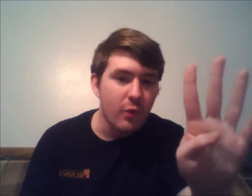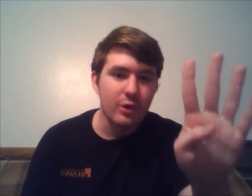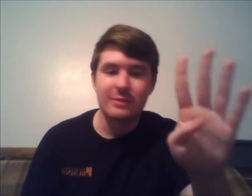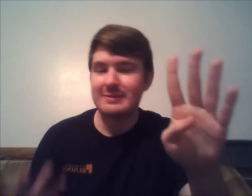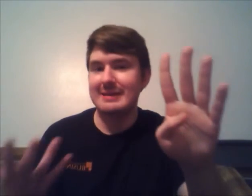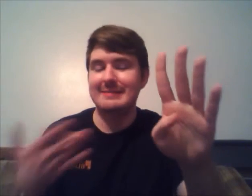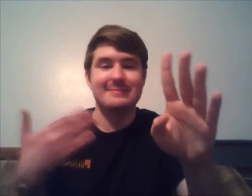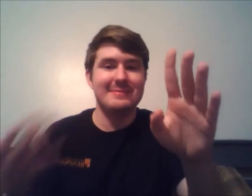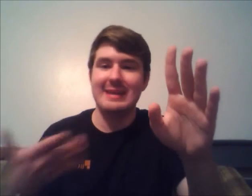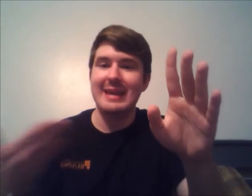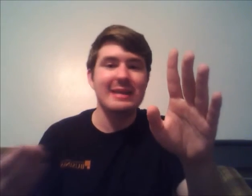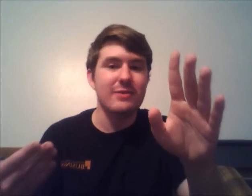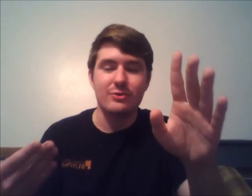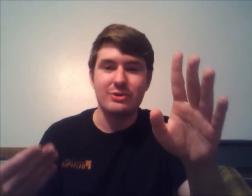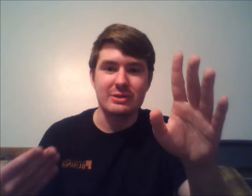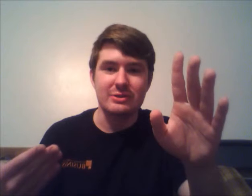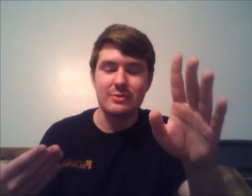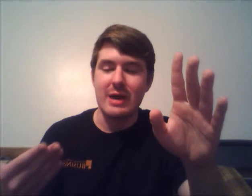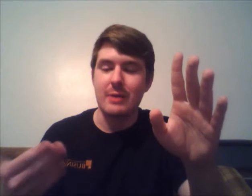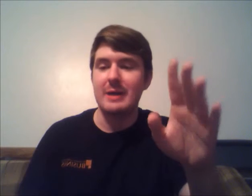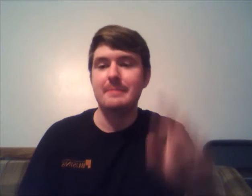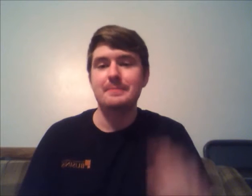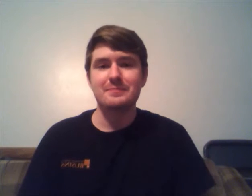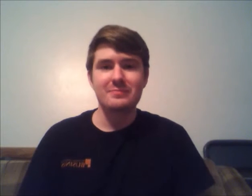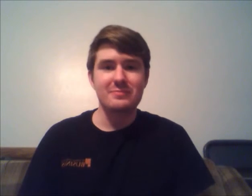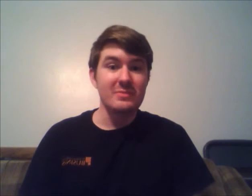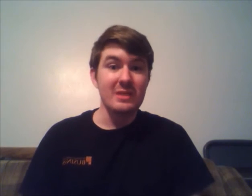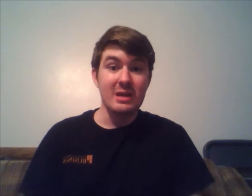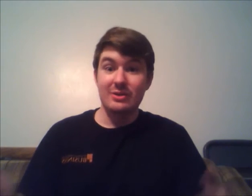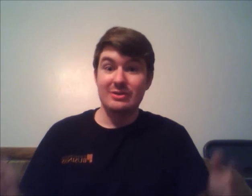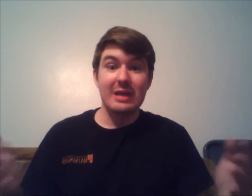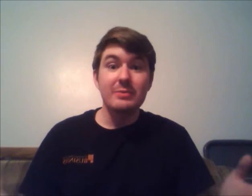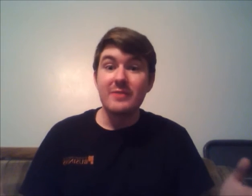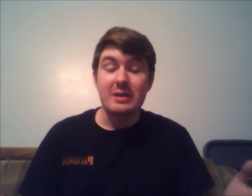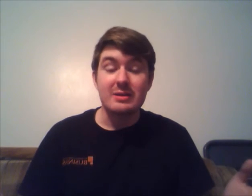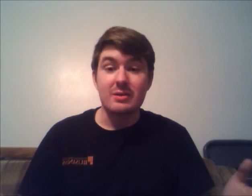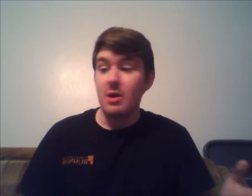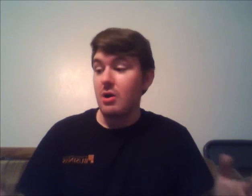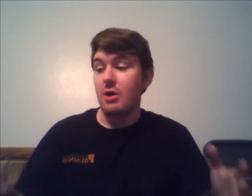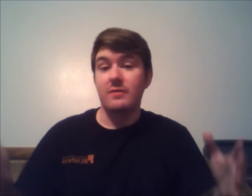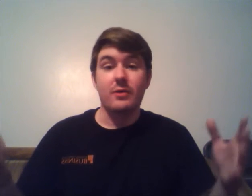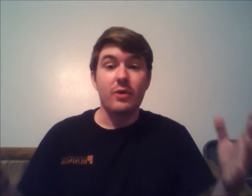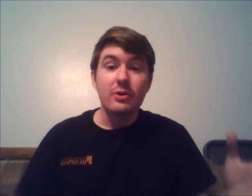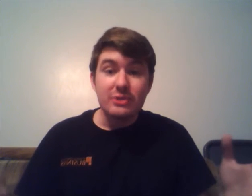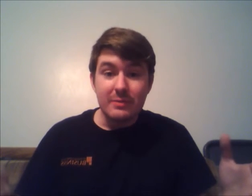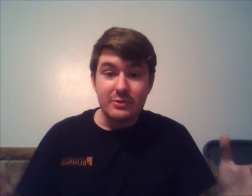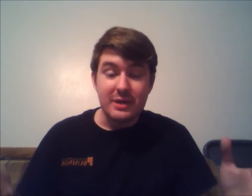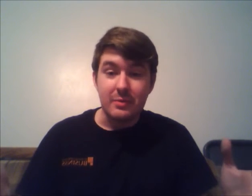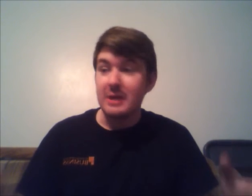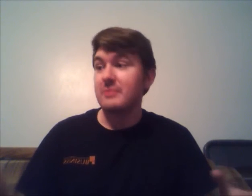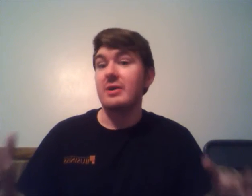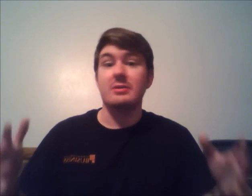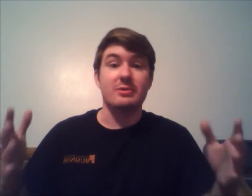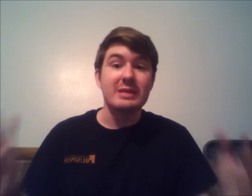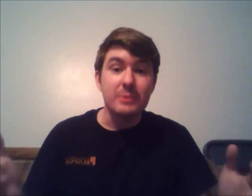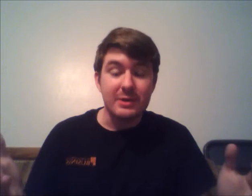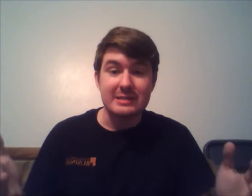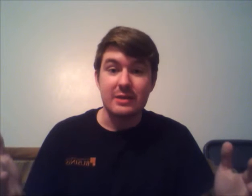3.14, any of those you can just do that way. So now that we've gotten all of our large numbers out of the way, we've gotten our decimal places out of the way,